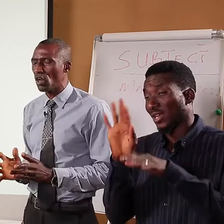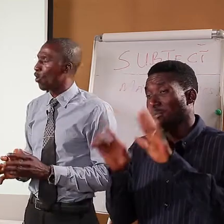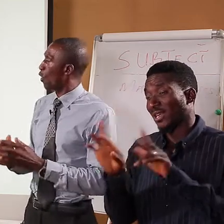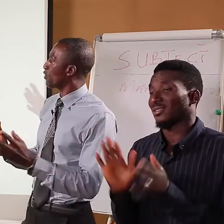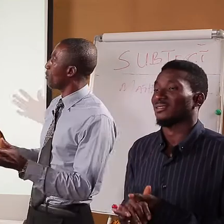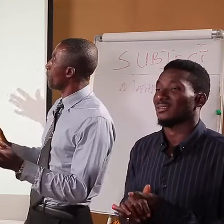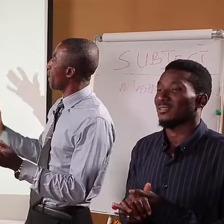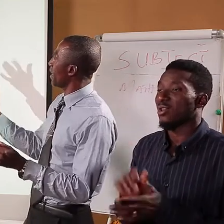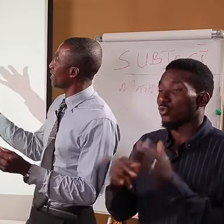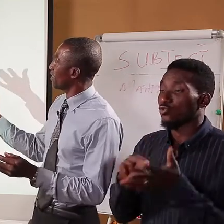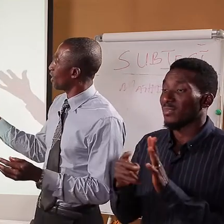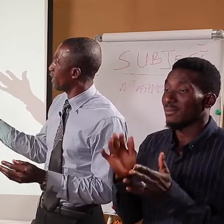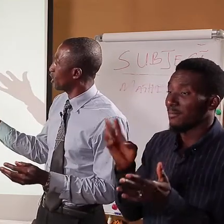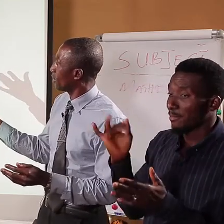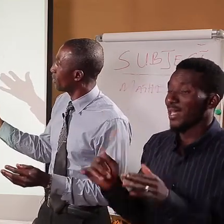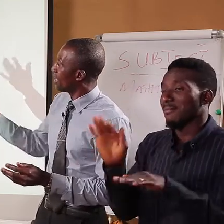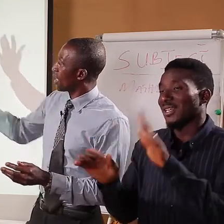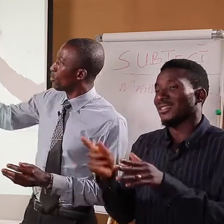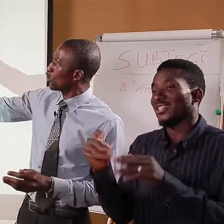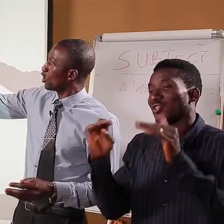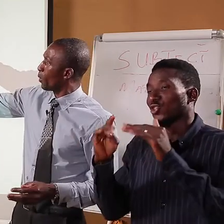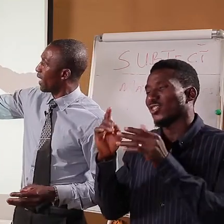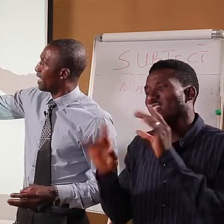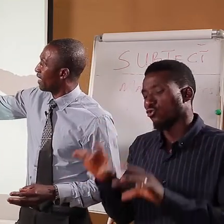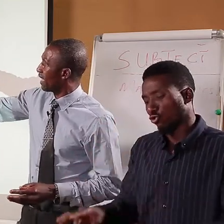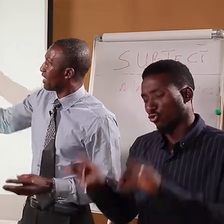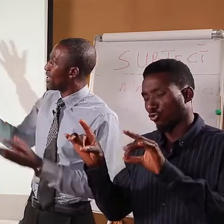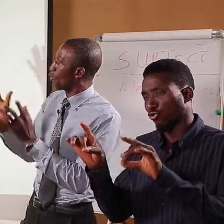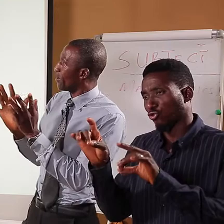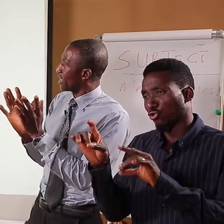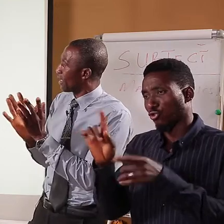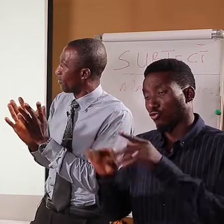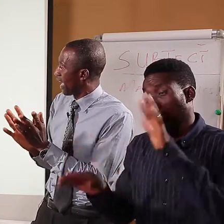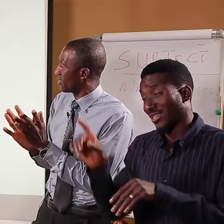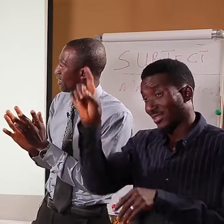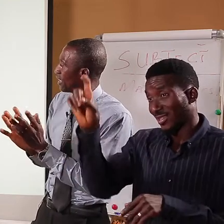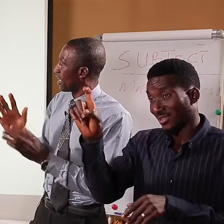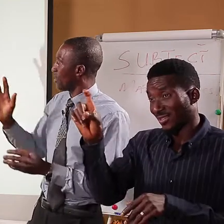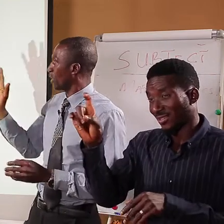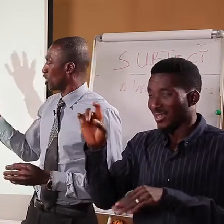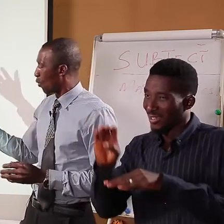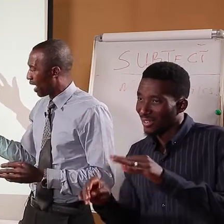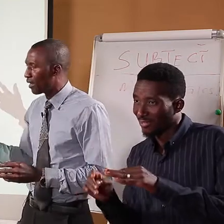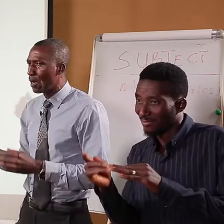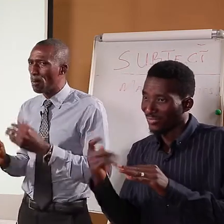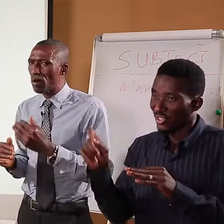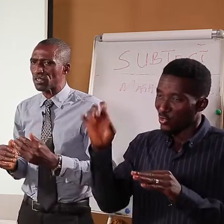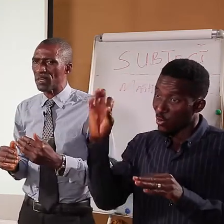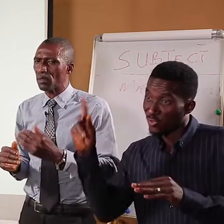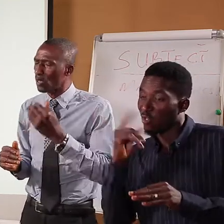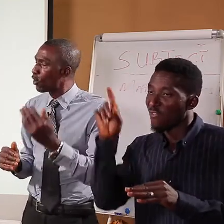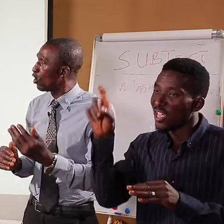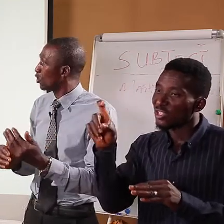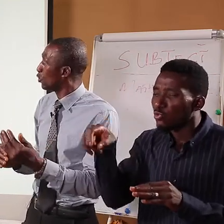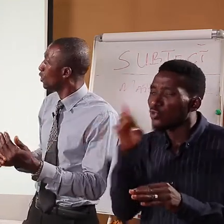balanced. What do you mean by balancing the equation? If you choose to balance x, then the coefficient of x in equation 1 must